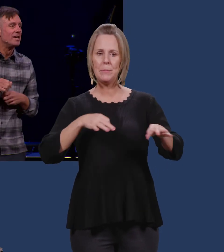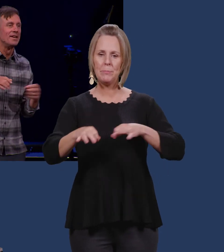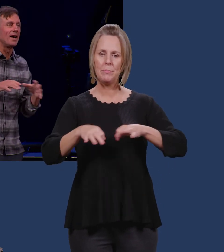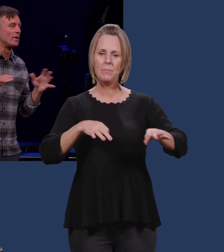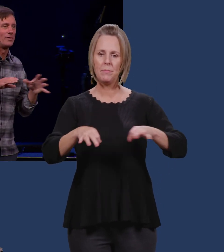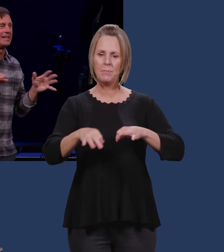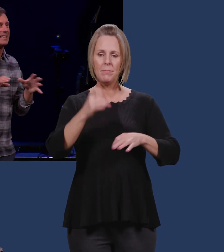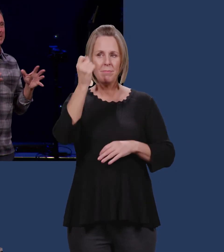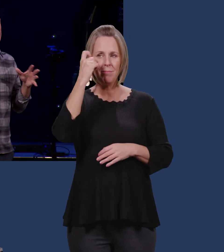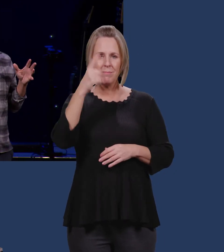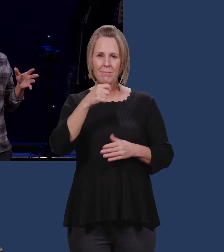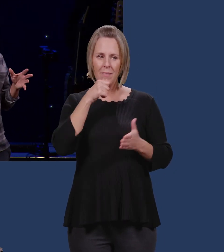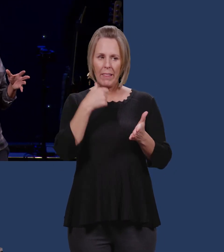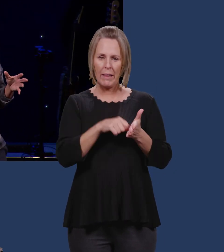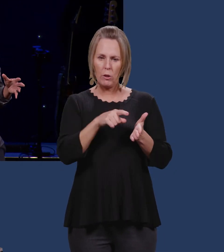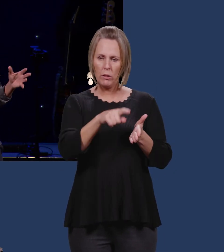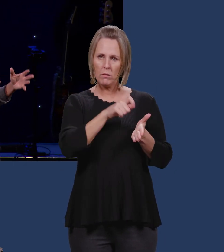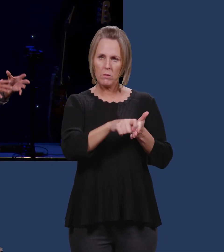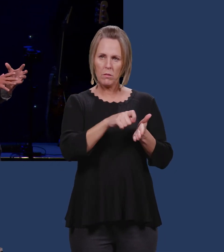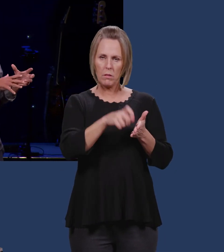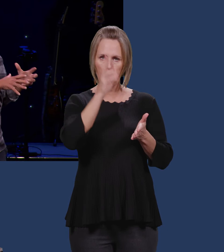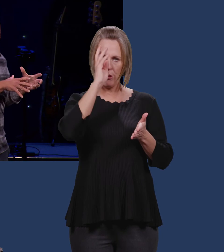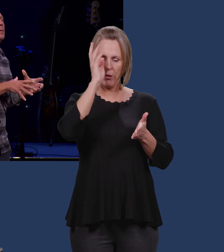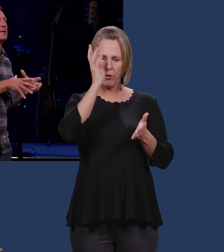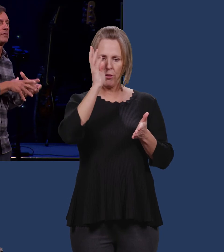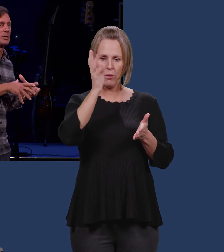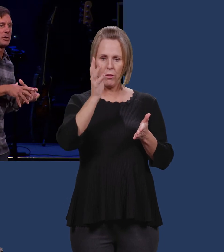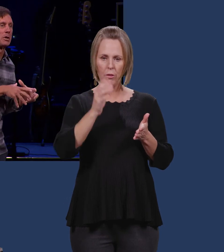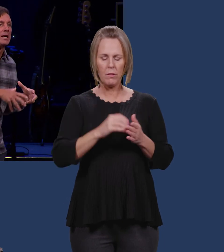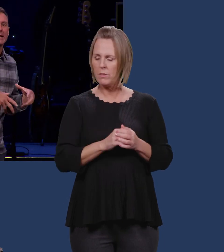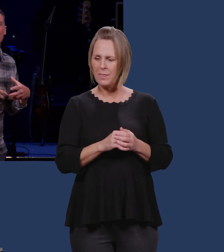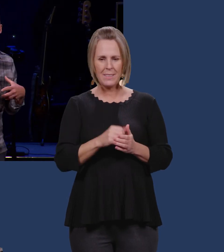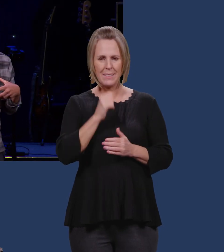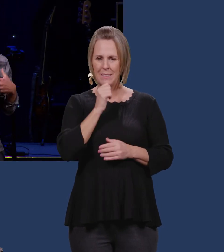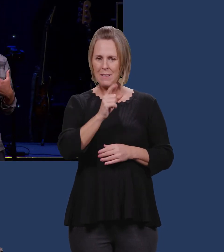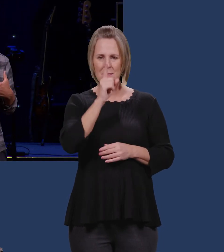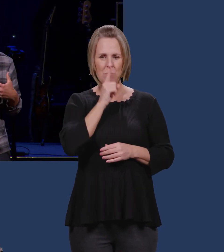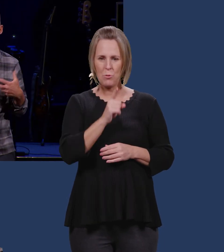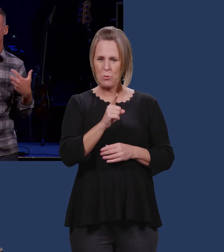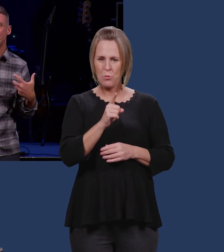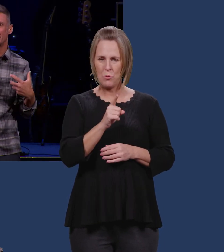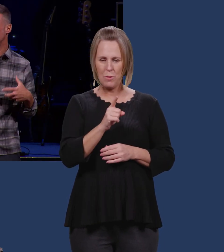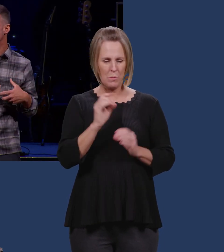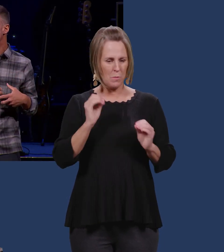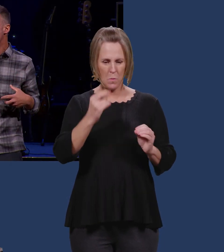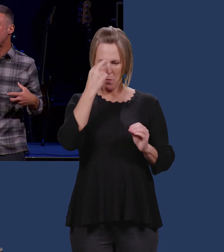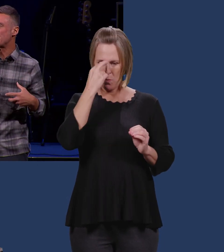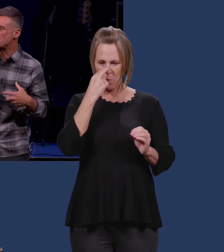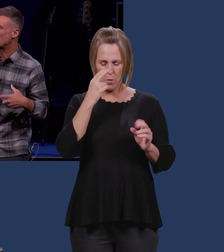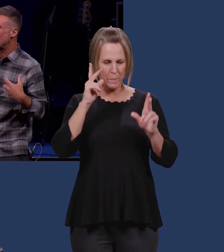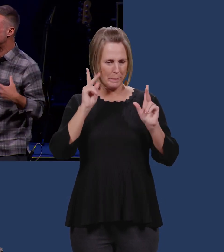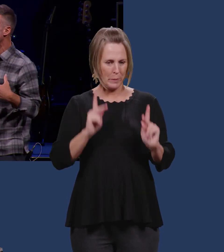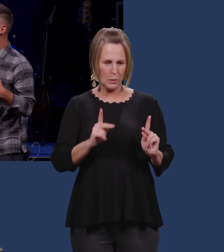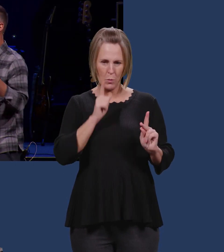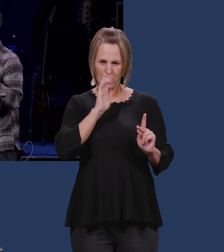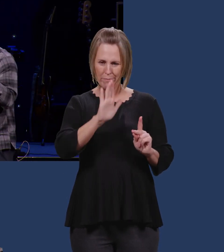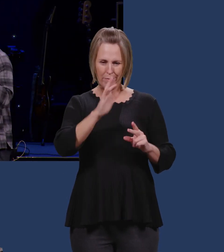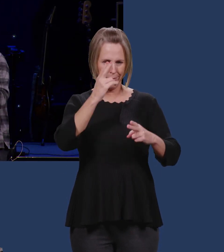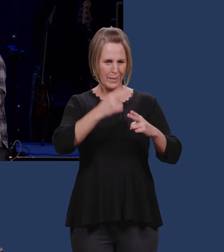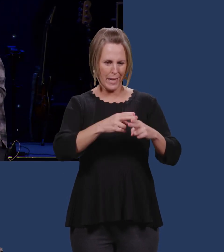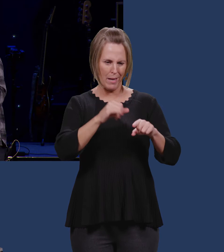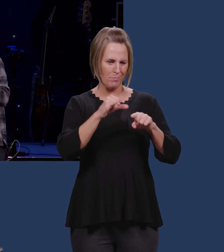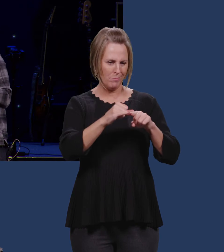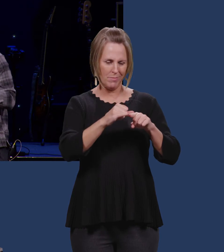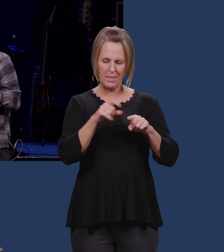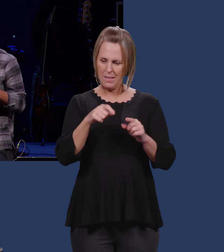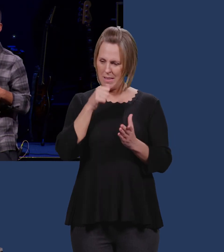out none of it is true. There was no Roman official named Publius Lentulus. And this letter was not